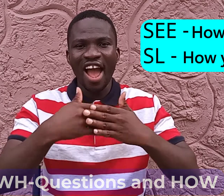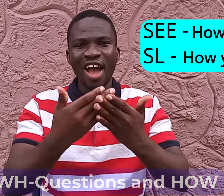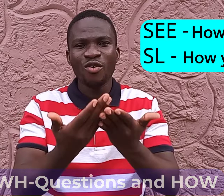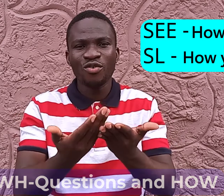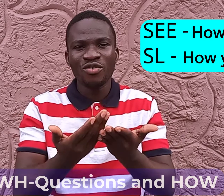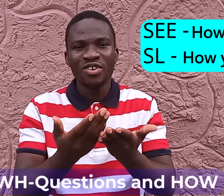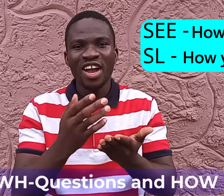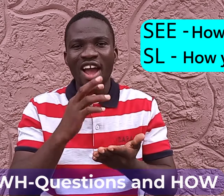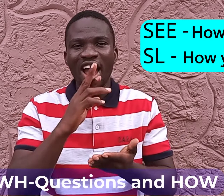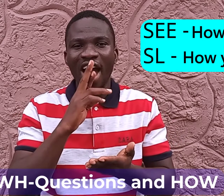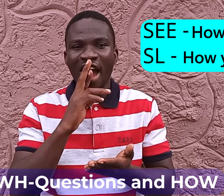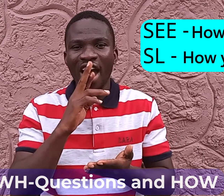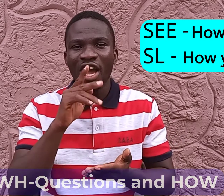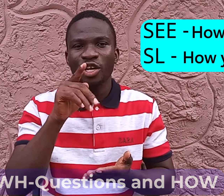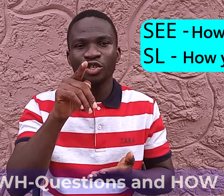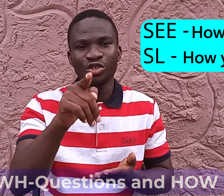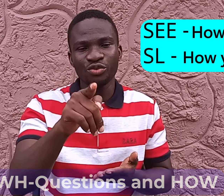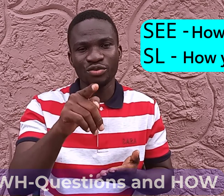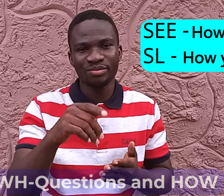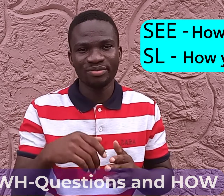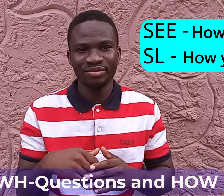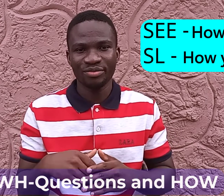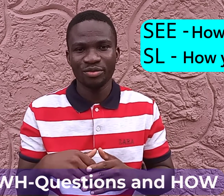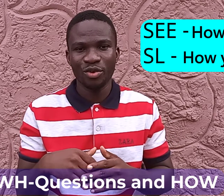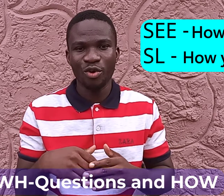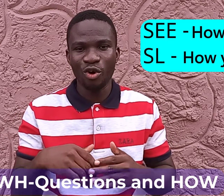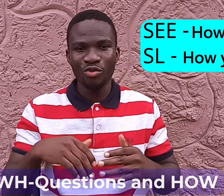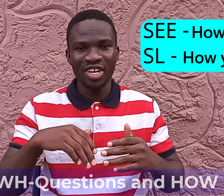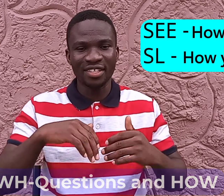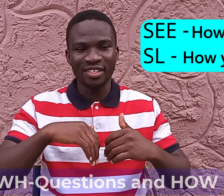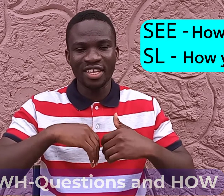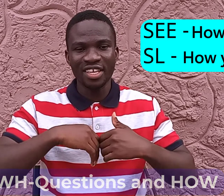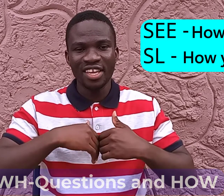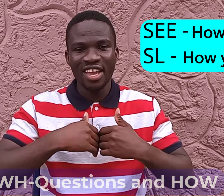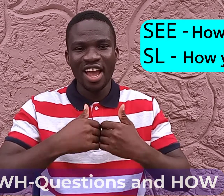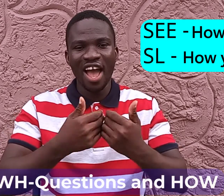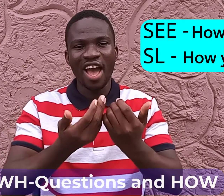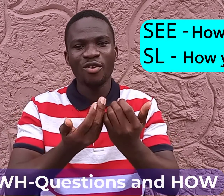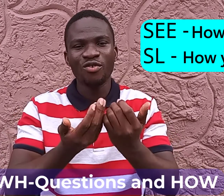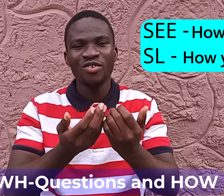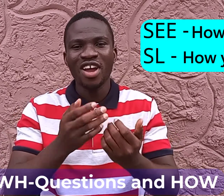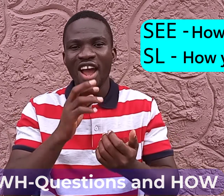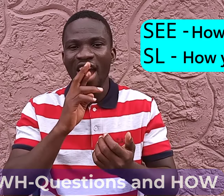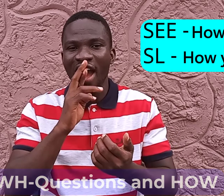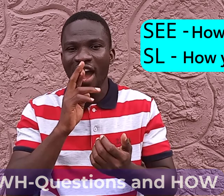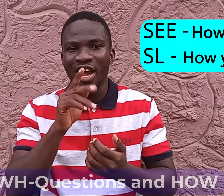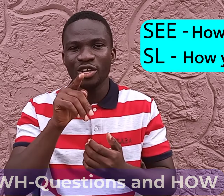how are you? Or you can say, how are